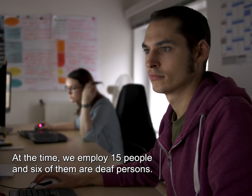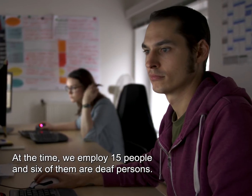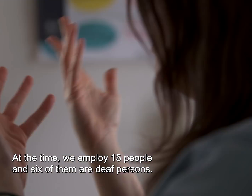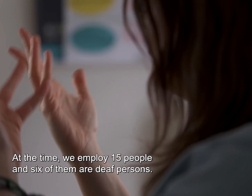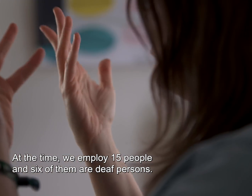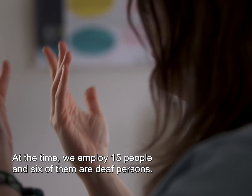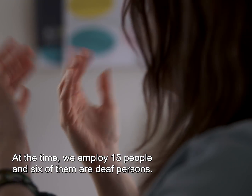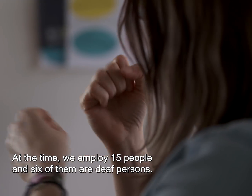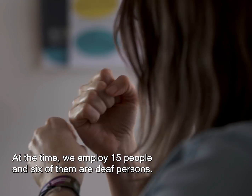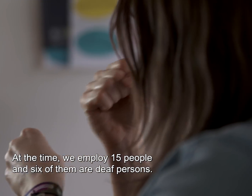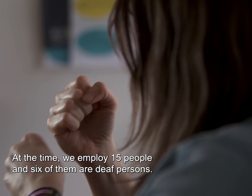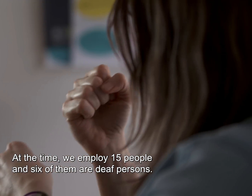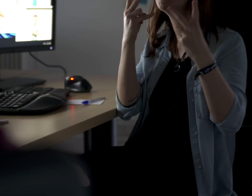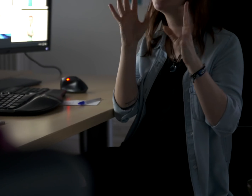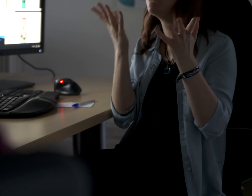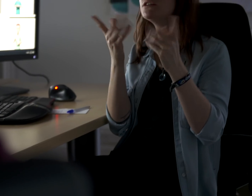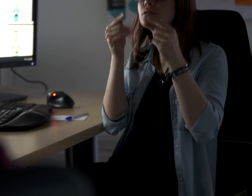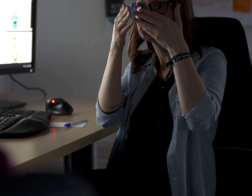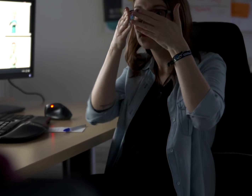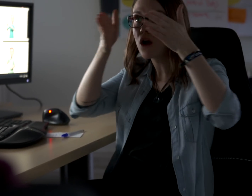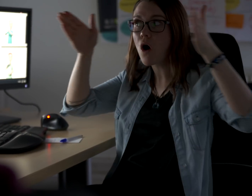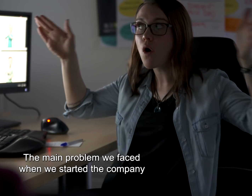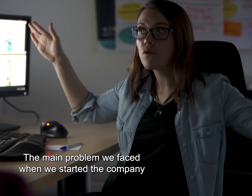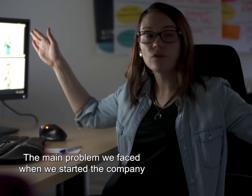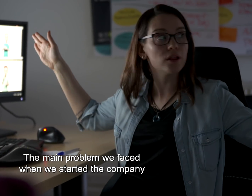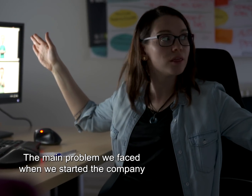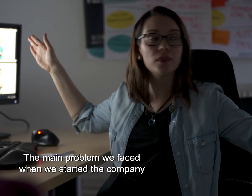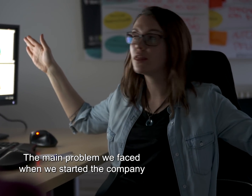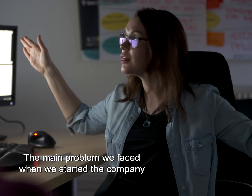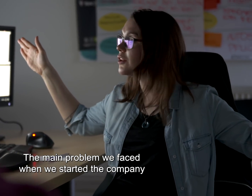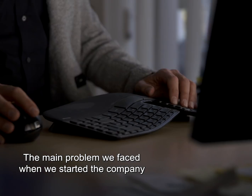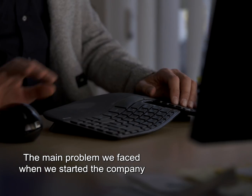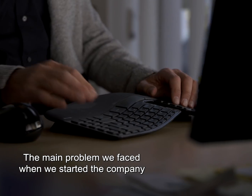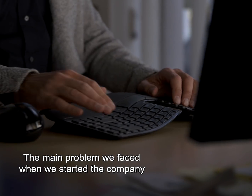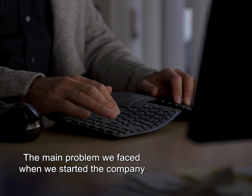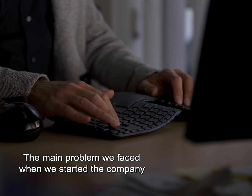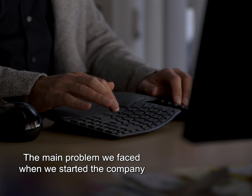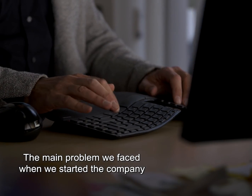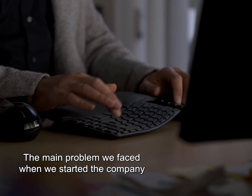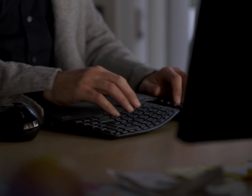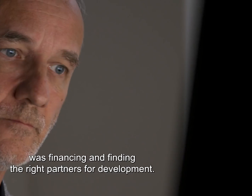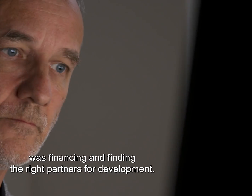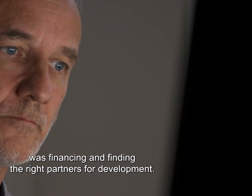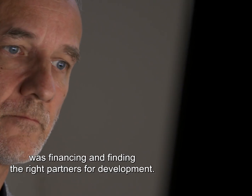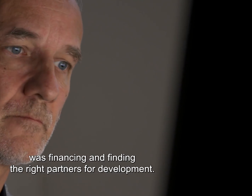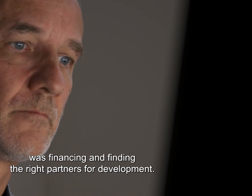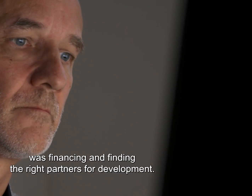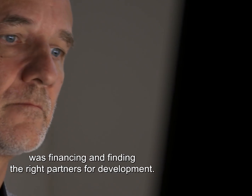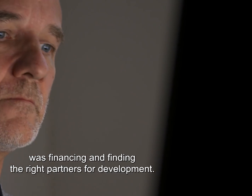and 6 of them are deaf persons. The main problem we faced when we started the company was financing